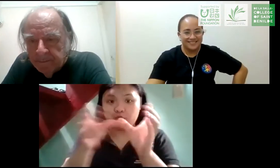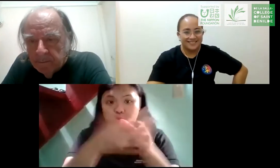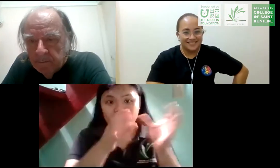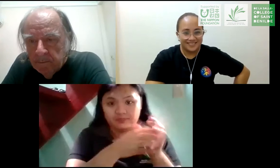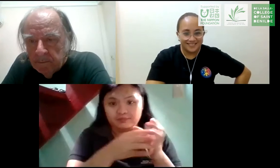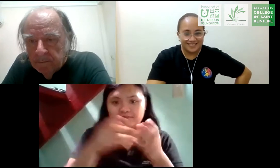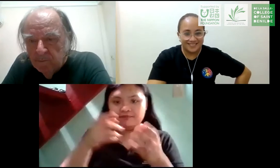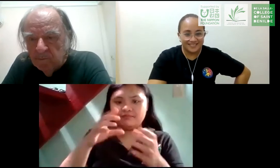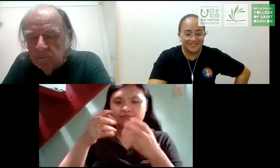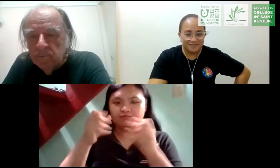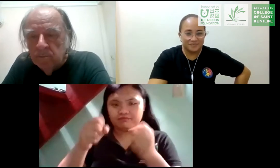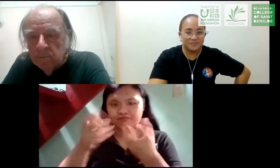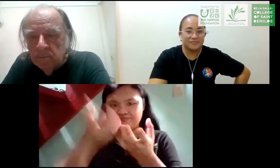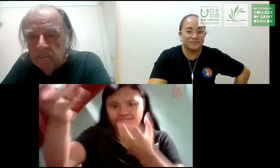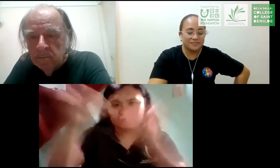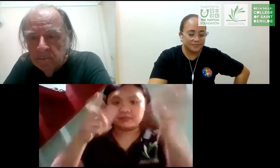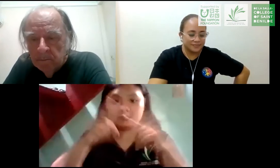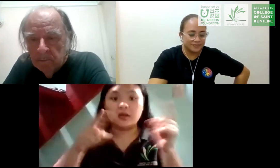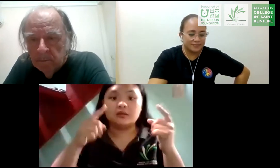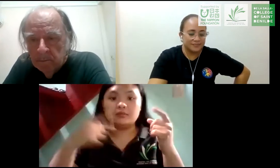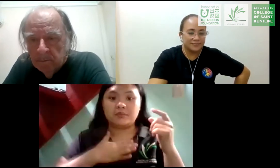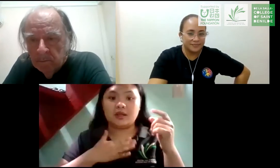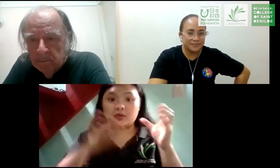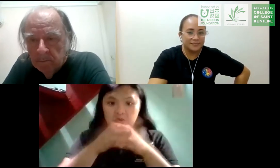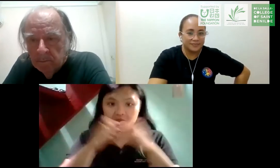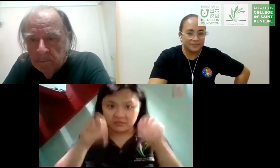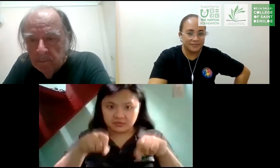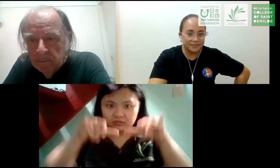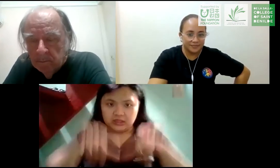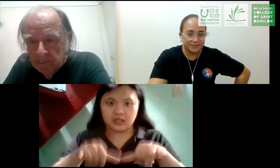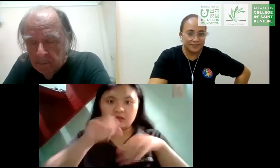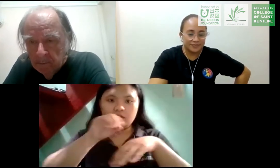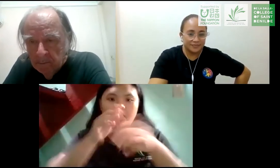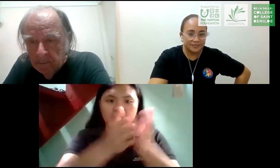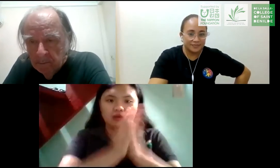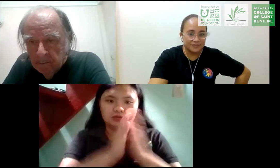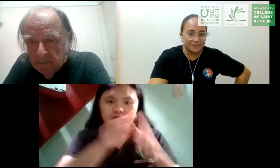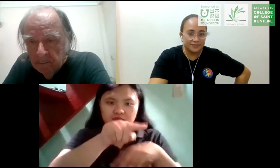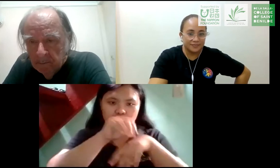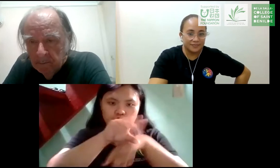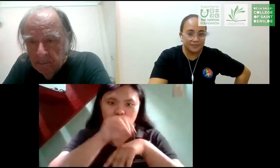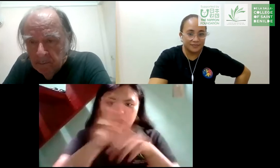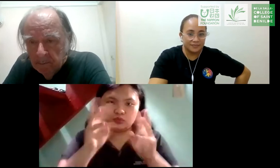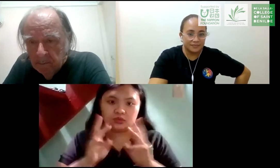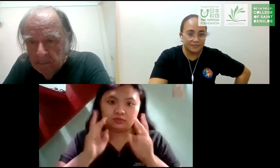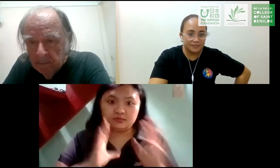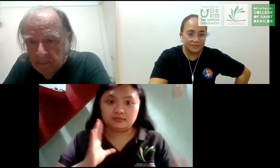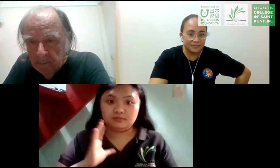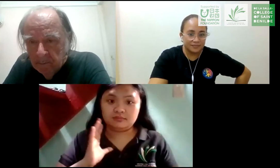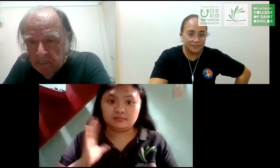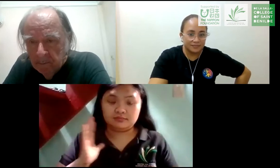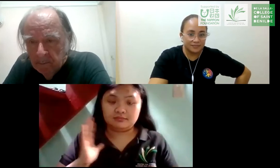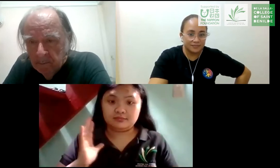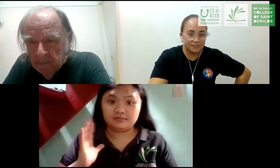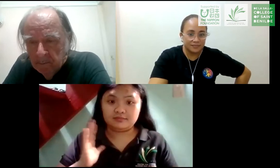Bay, are you ready? Okay. So we will go into our groups. I'm thinking my group is going